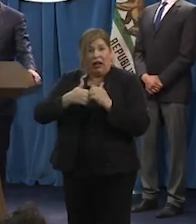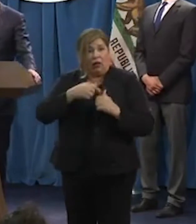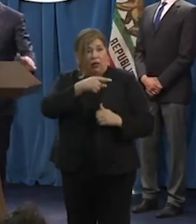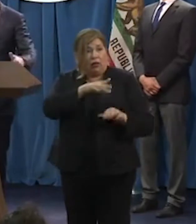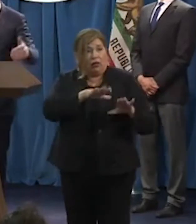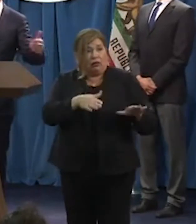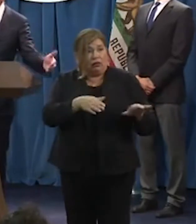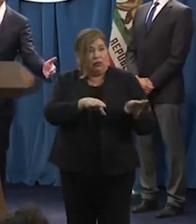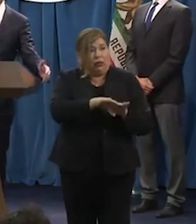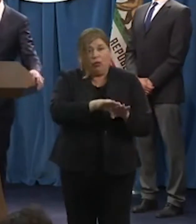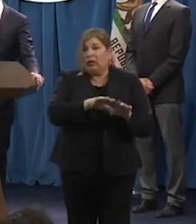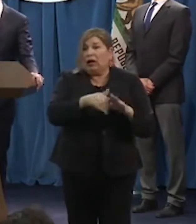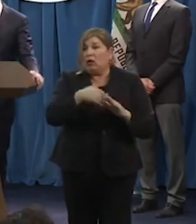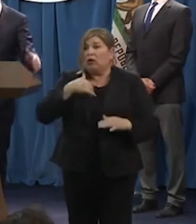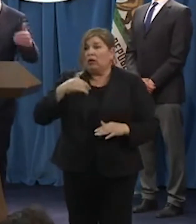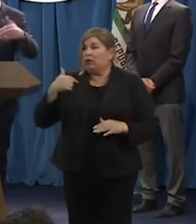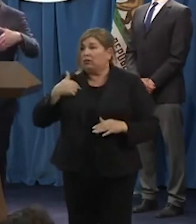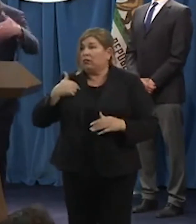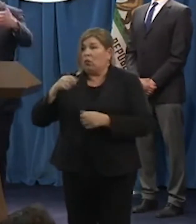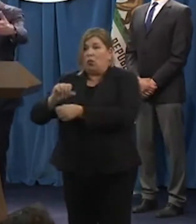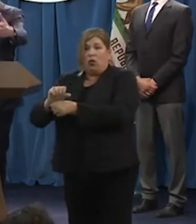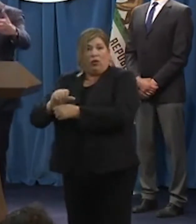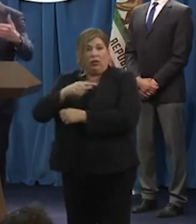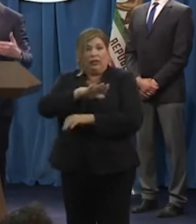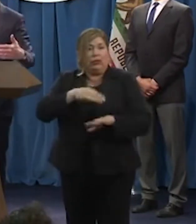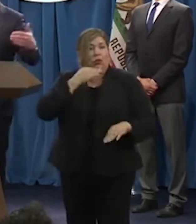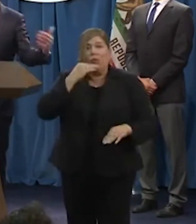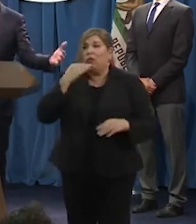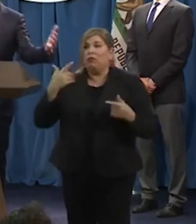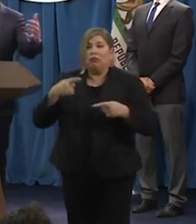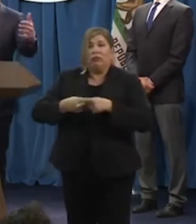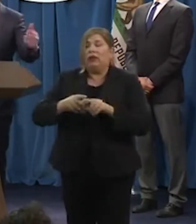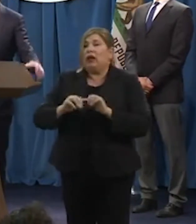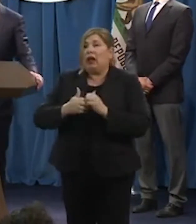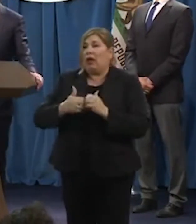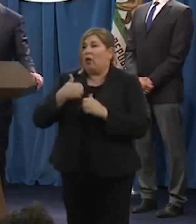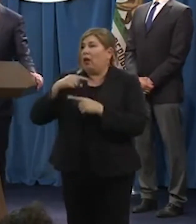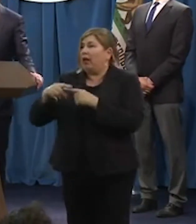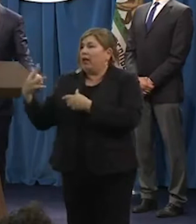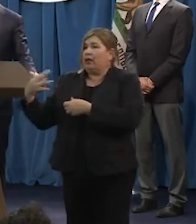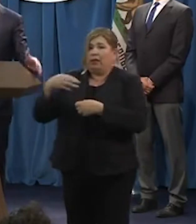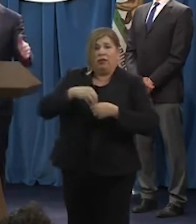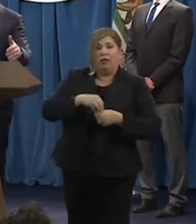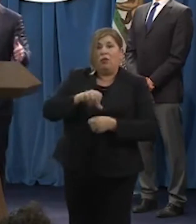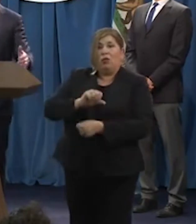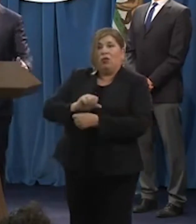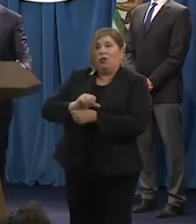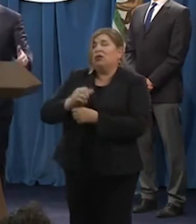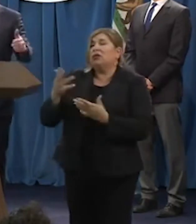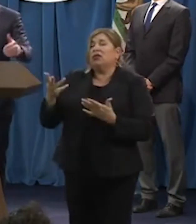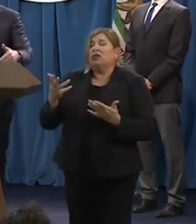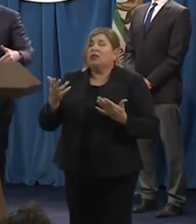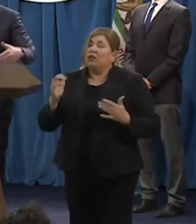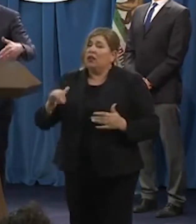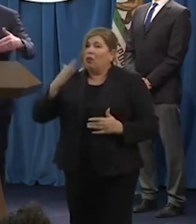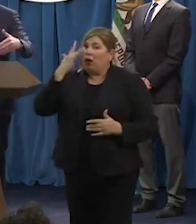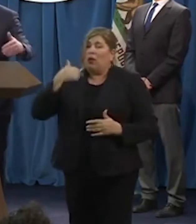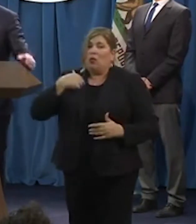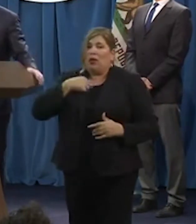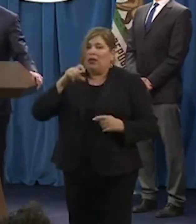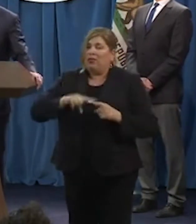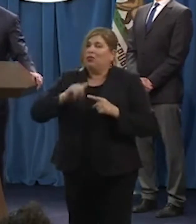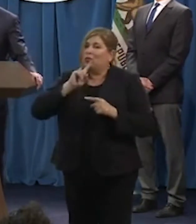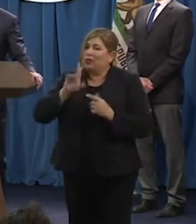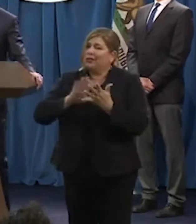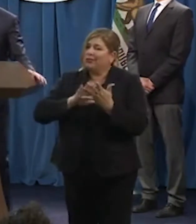kids at home without your own presence being there, you no longer are part of then the workforce to meet this moment. And that's why, again, we have to be very